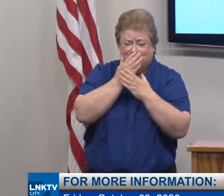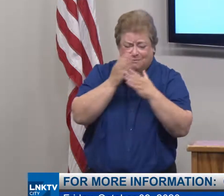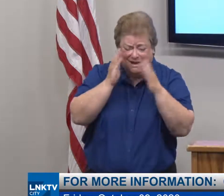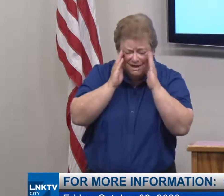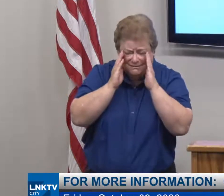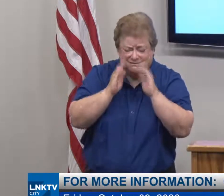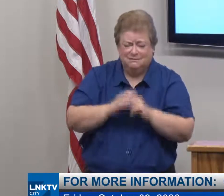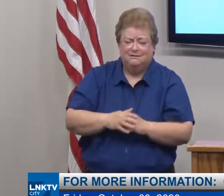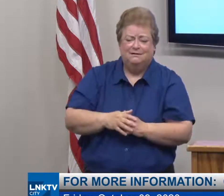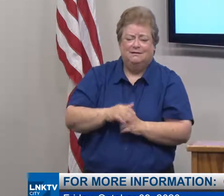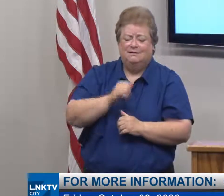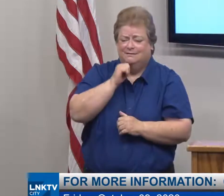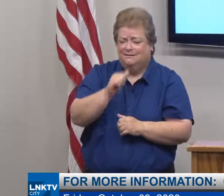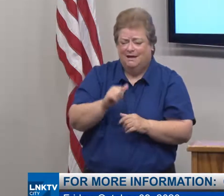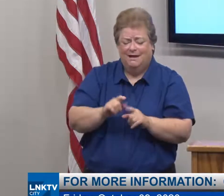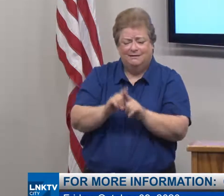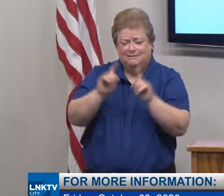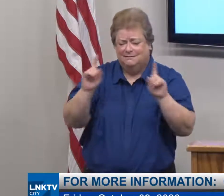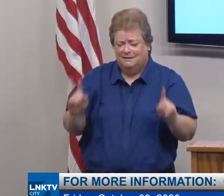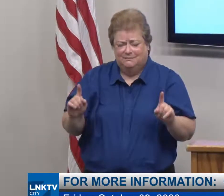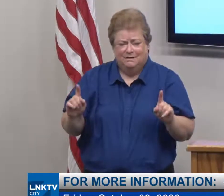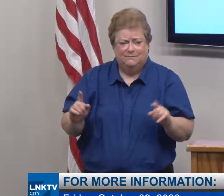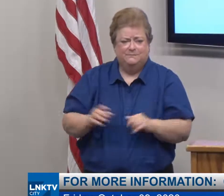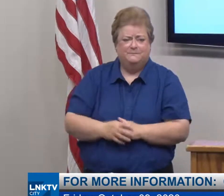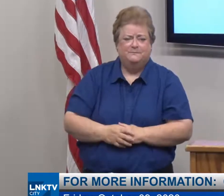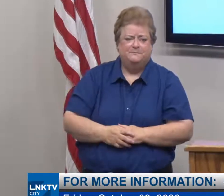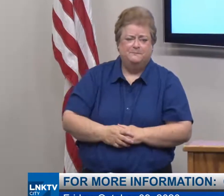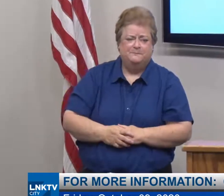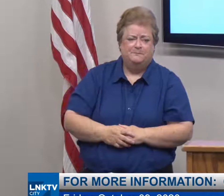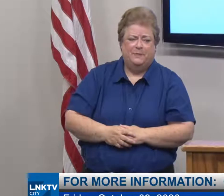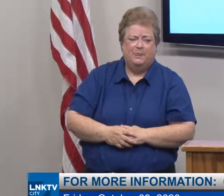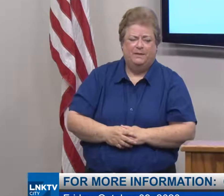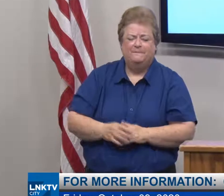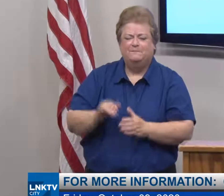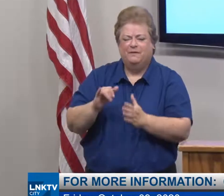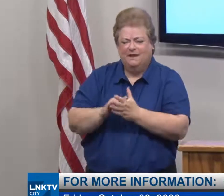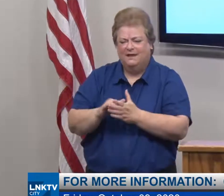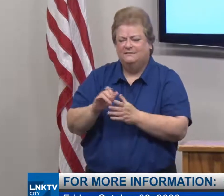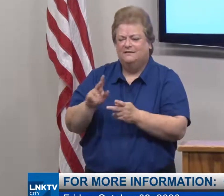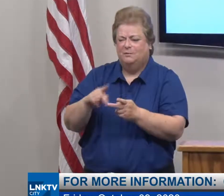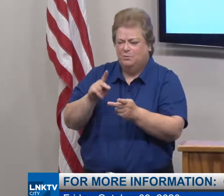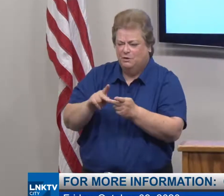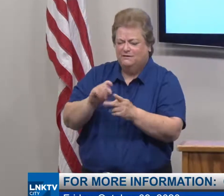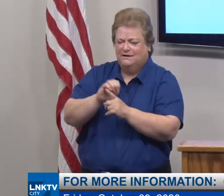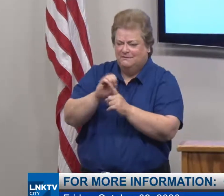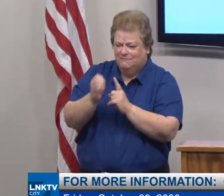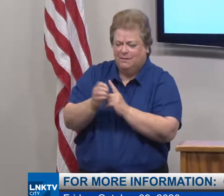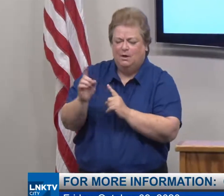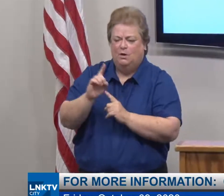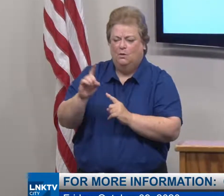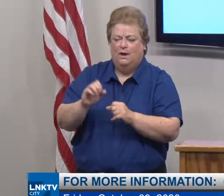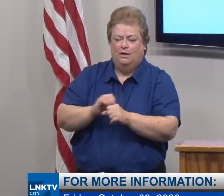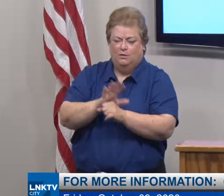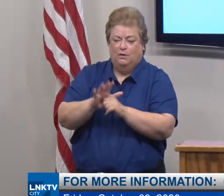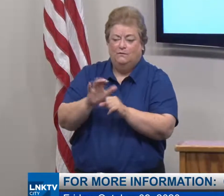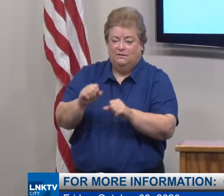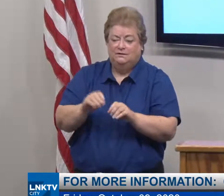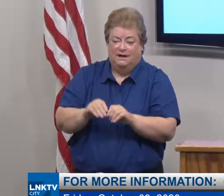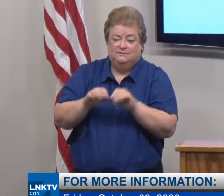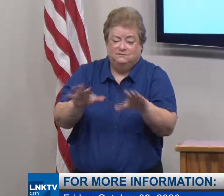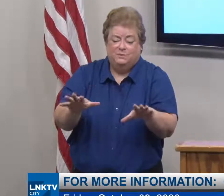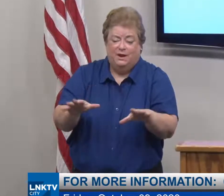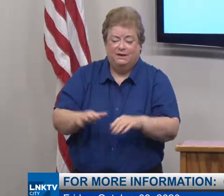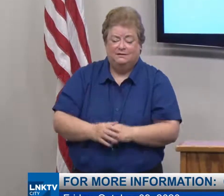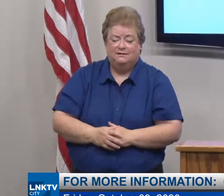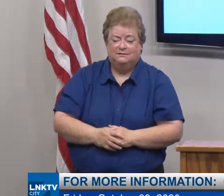wear masks and they did not stay at least 6 feet apart. These are perfect environments for COVID-19 to spread. Of